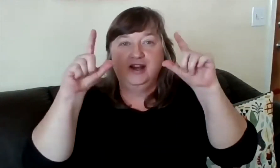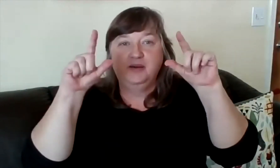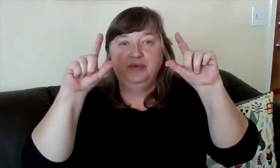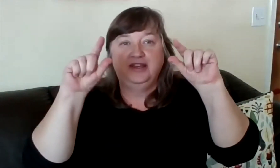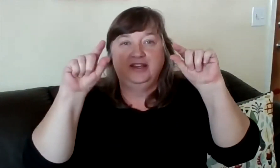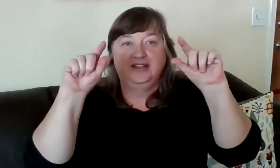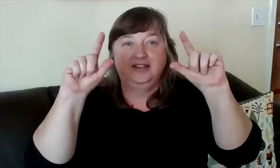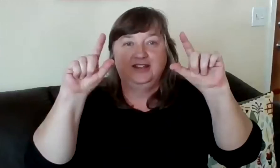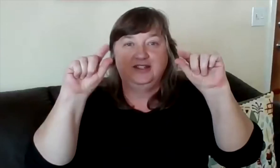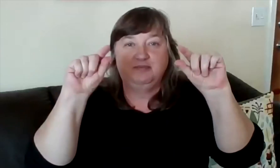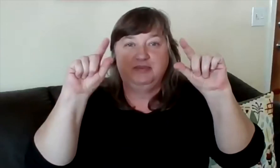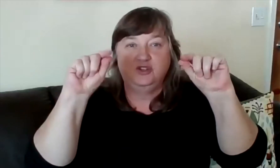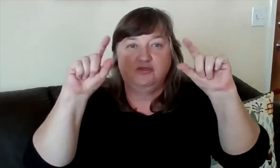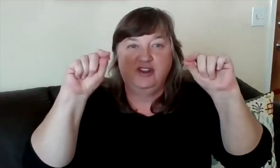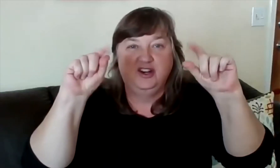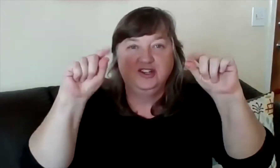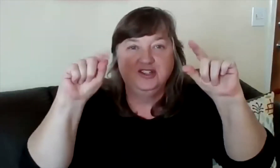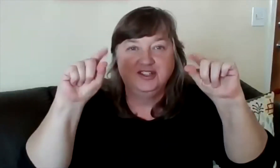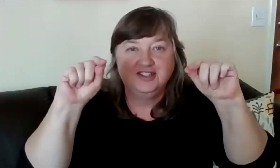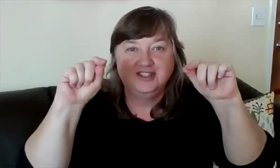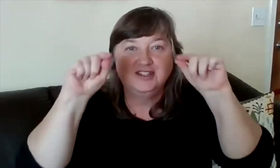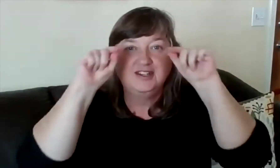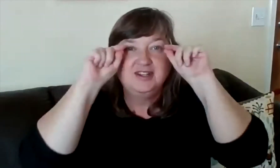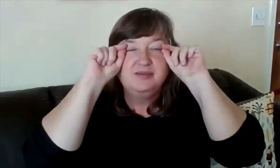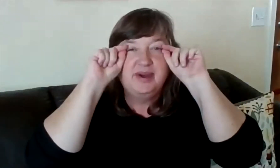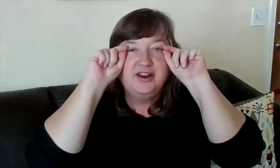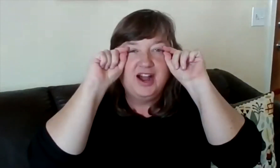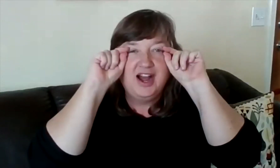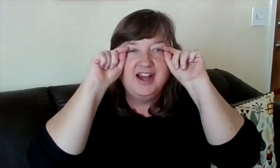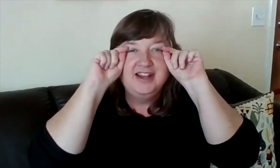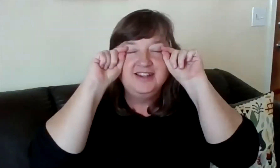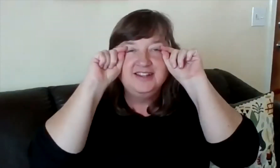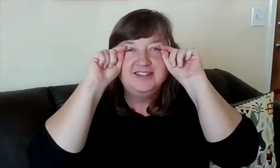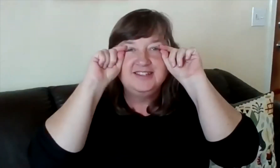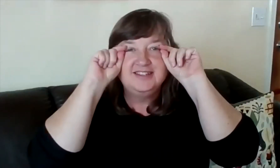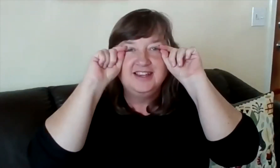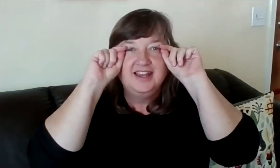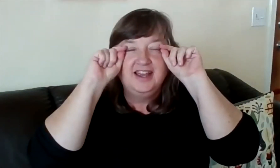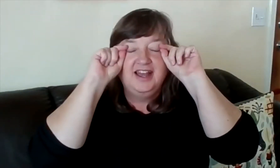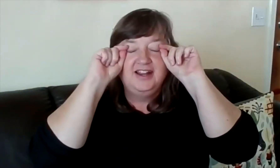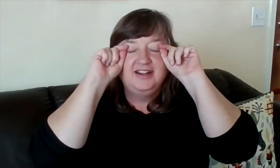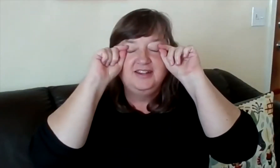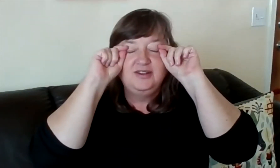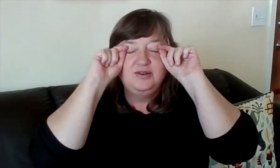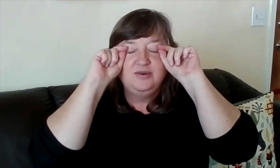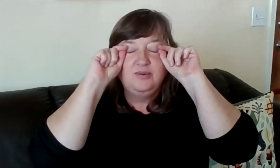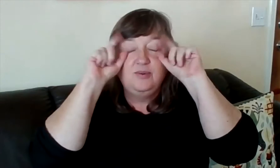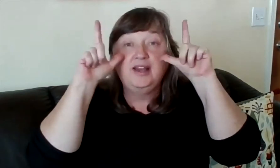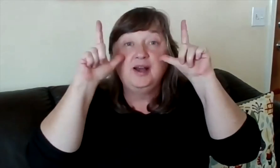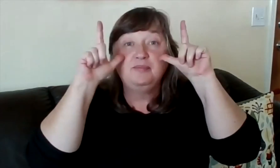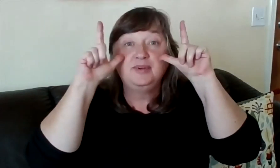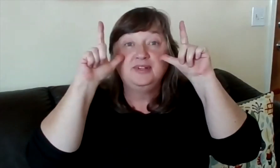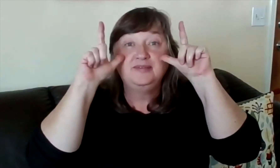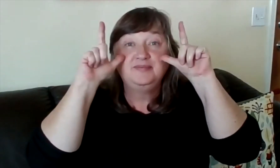up is pinch your fingers by your eyes and you wake up.